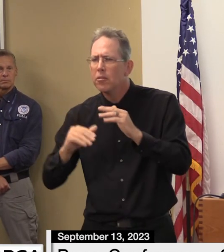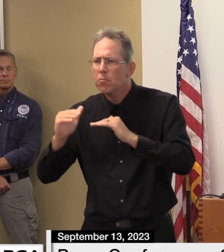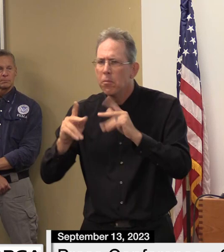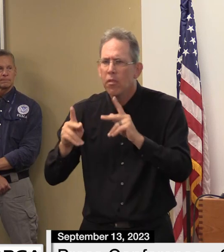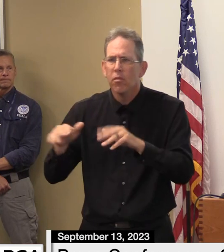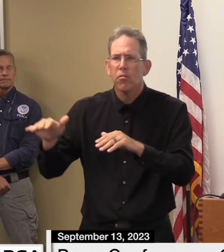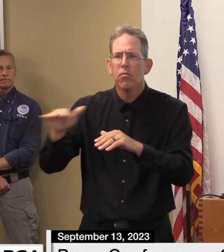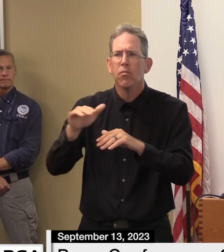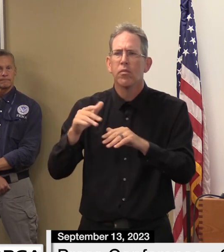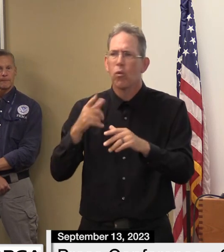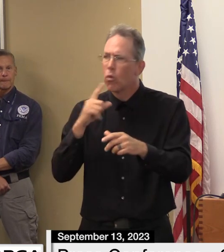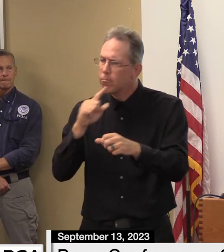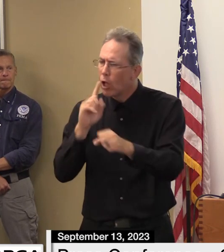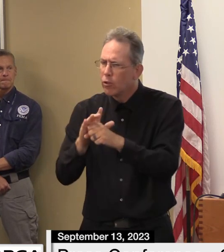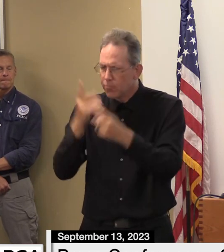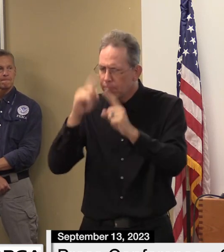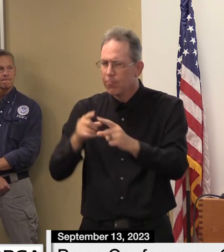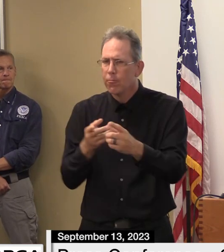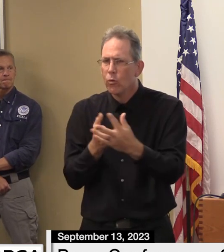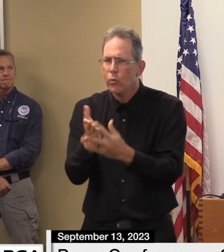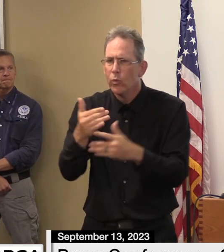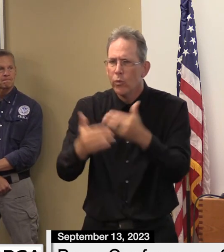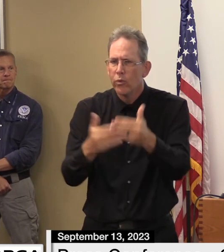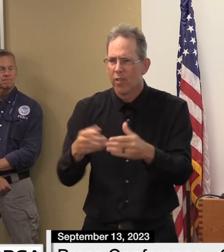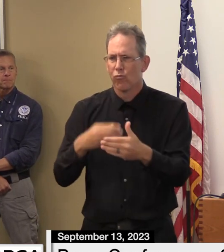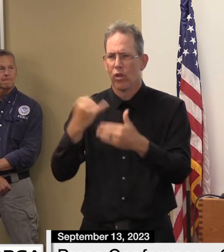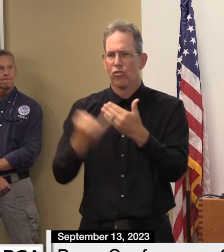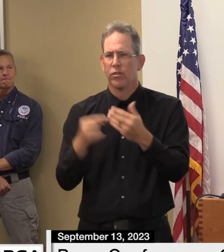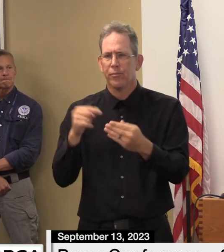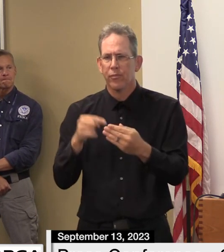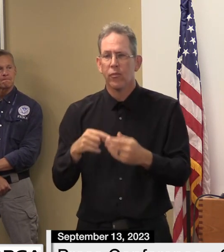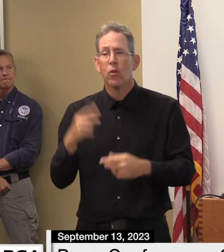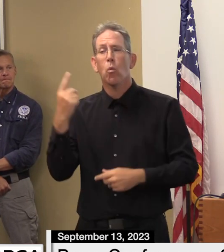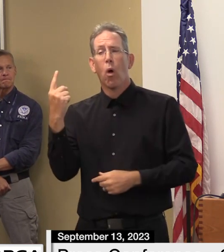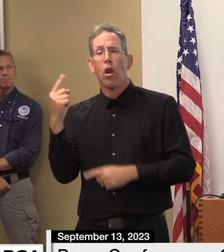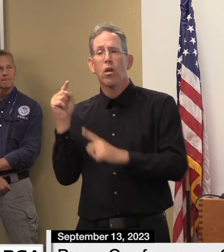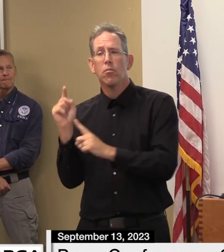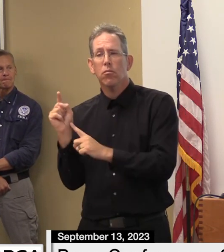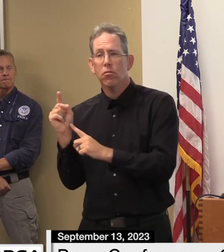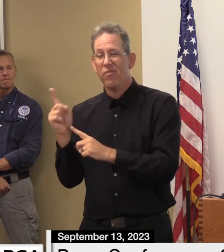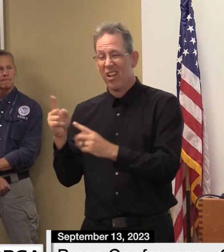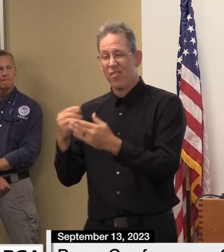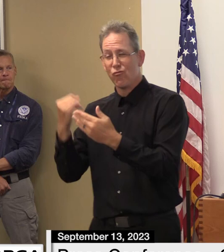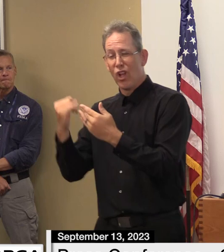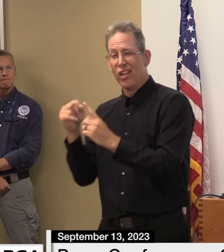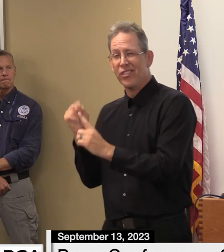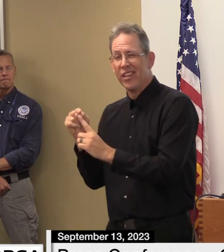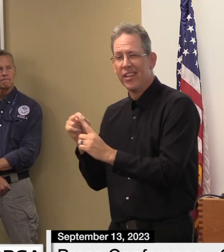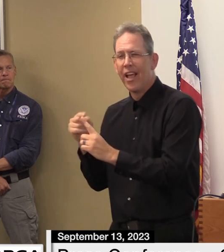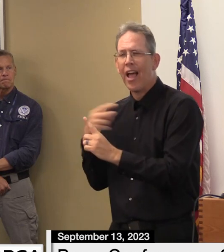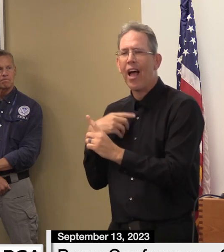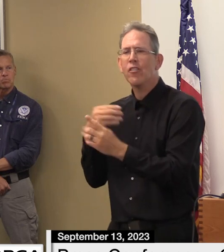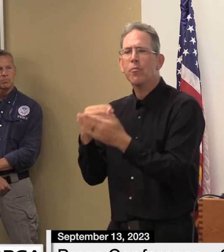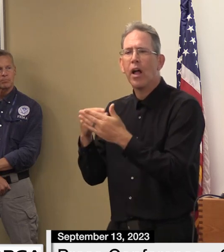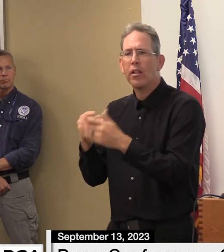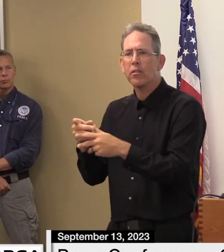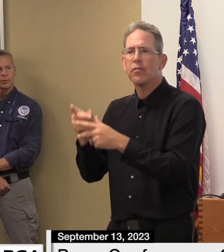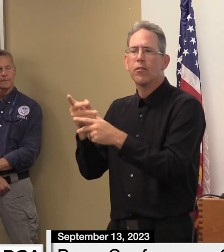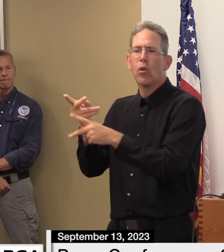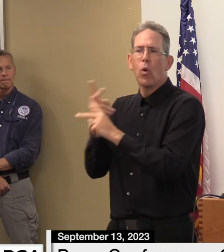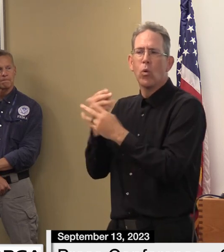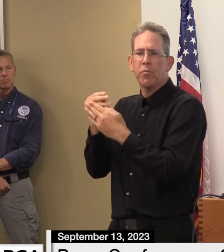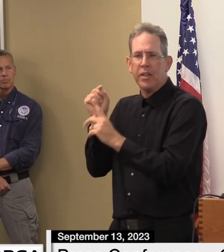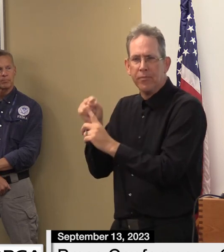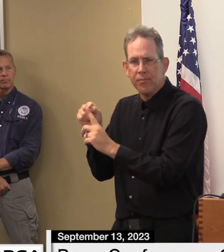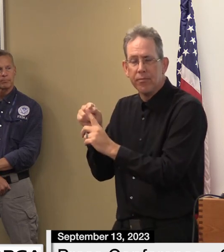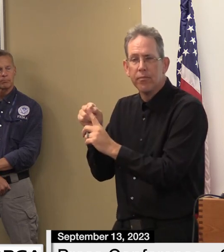for the projects. In one instance, at least, the project itself will have a lien on it. So the projects will be well secured, either from the